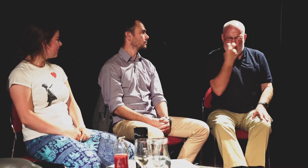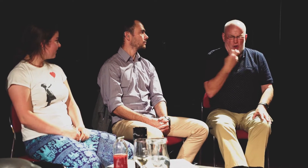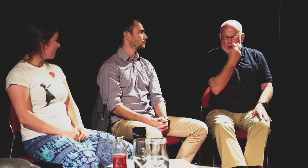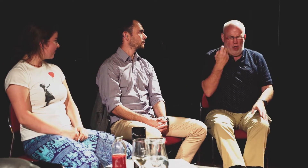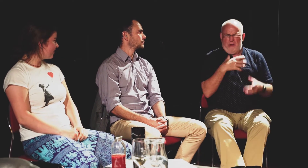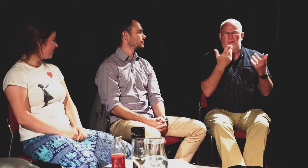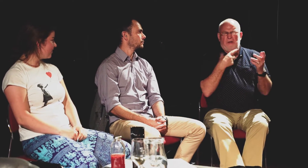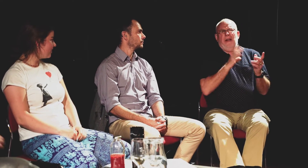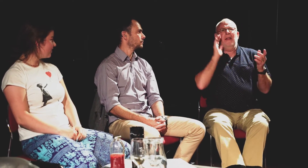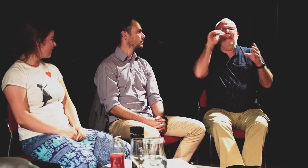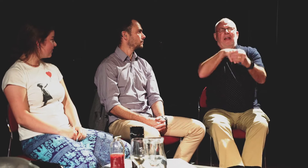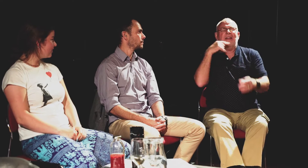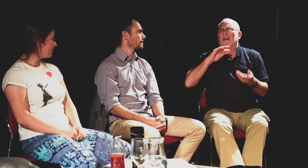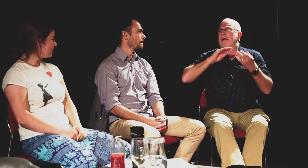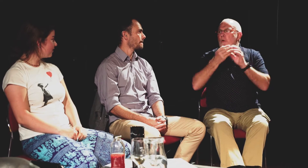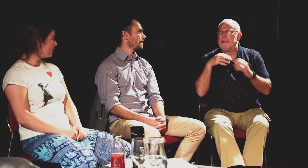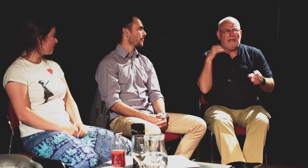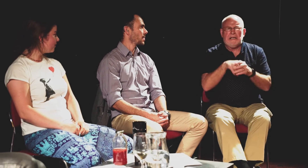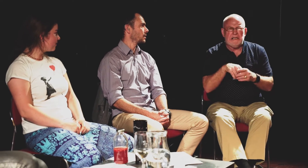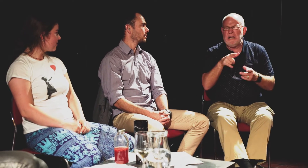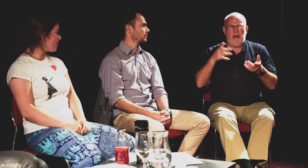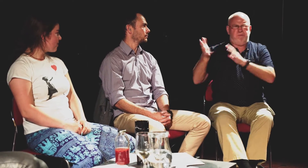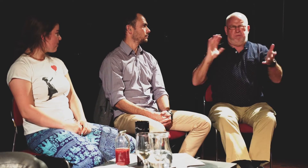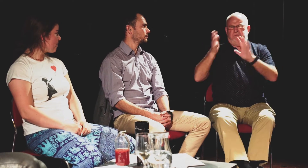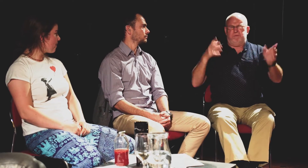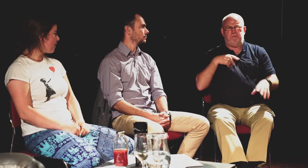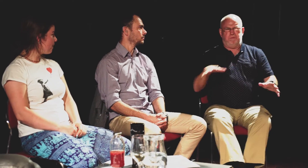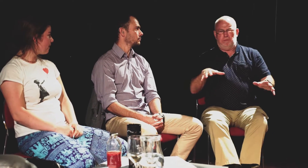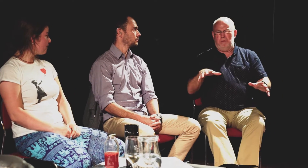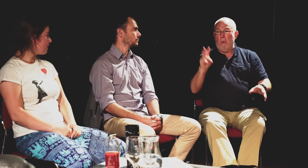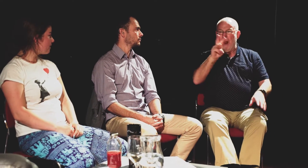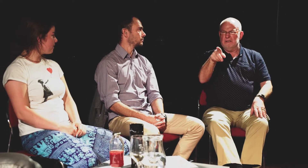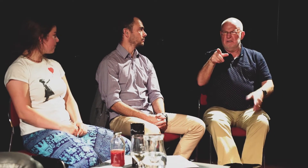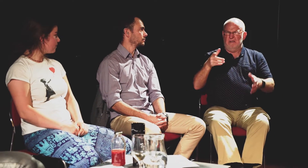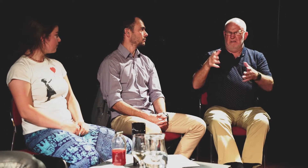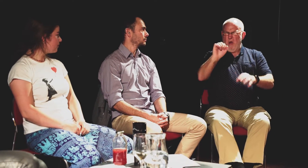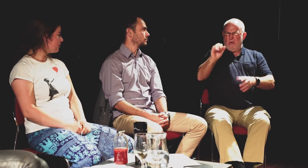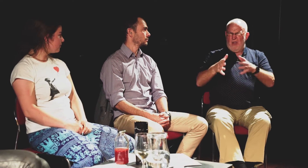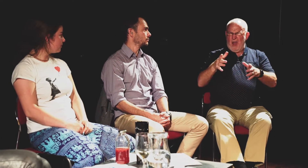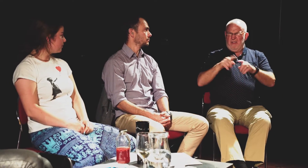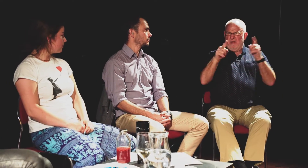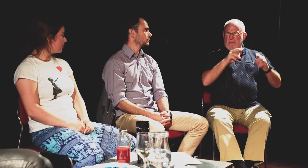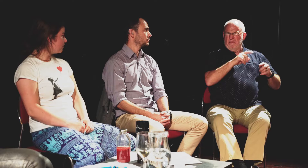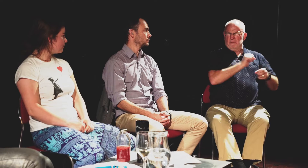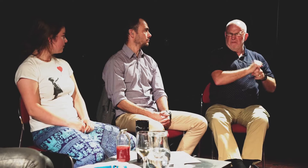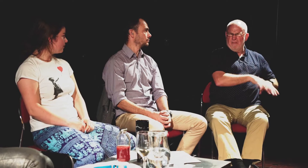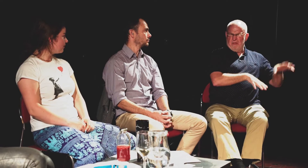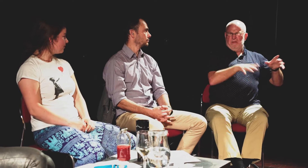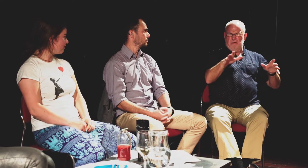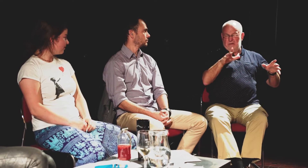You know, as I said, I learnt orally, and then I went into the deaf community, and they were all signing in Wellington, and I thought, what are they doing? It was